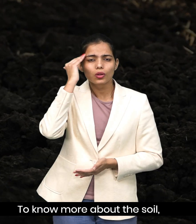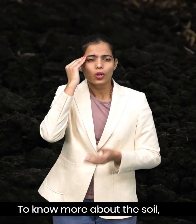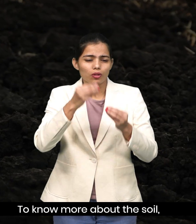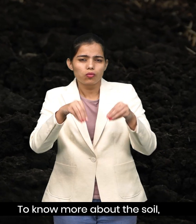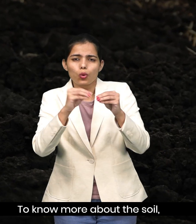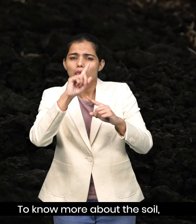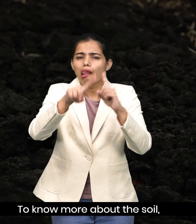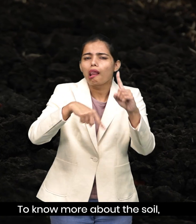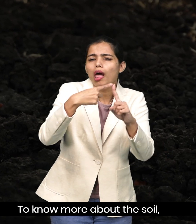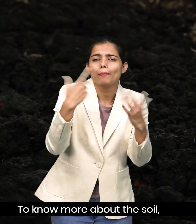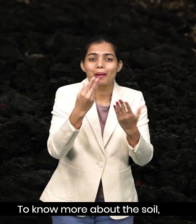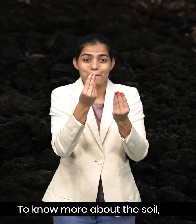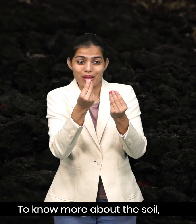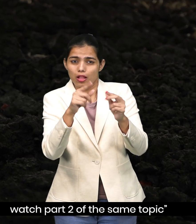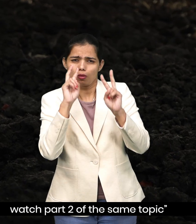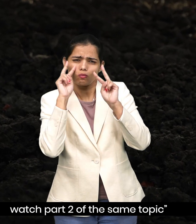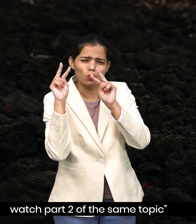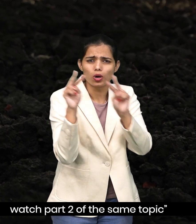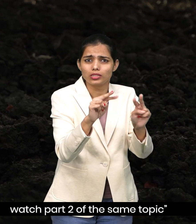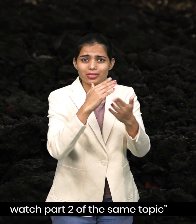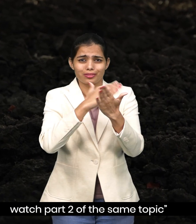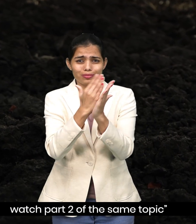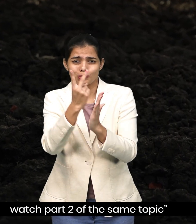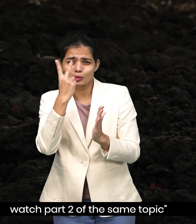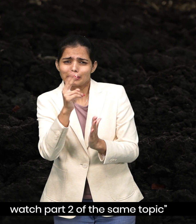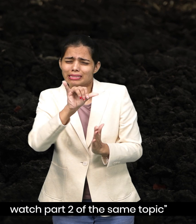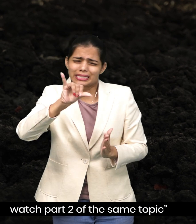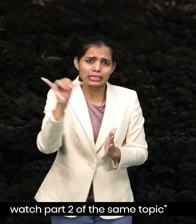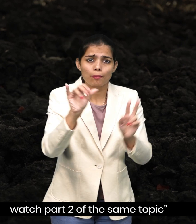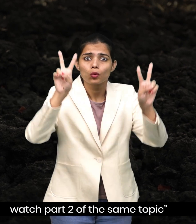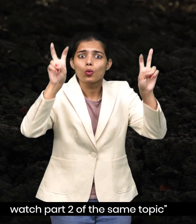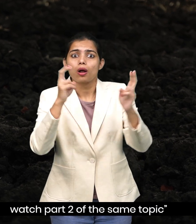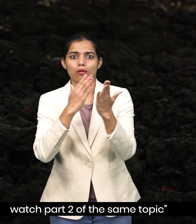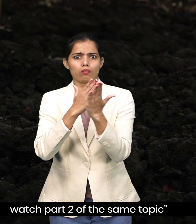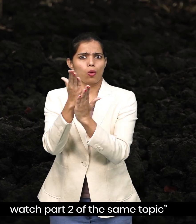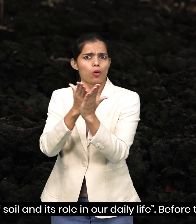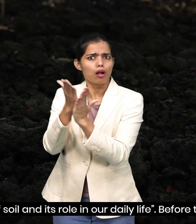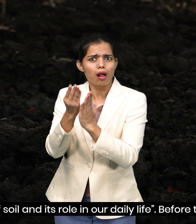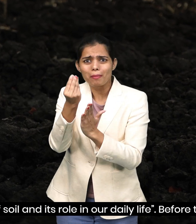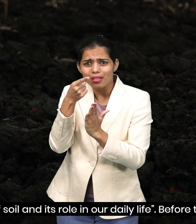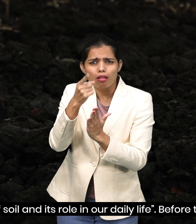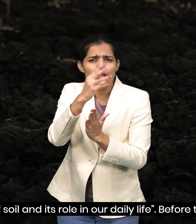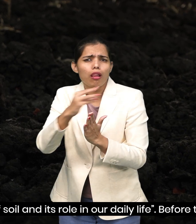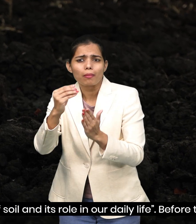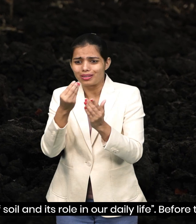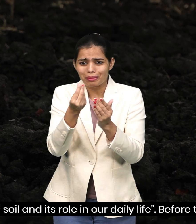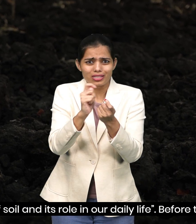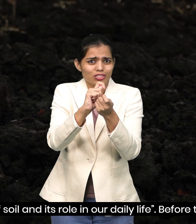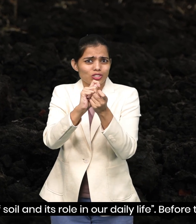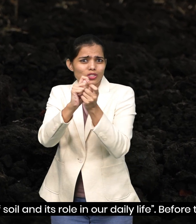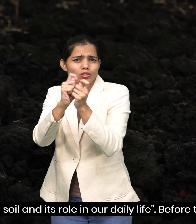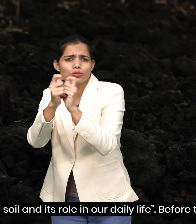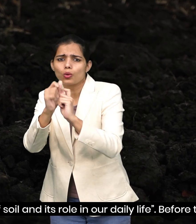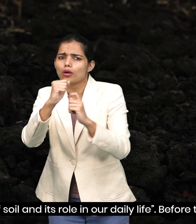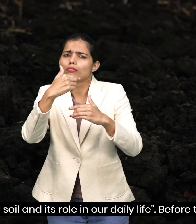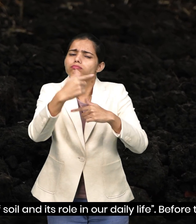To know more about the soil, watch part 2 of the same topic, kinds of soil and its